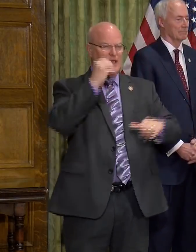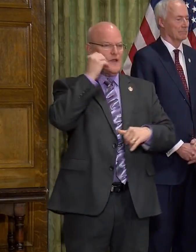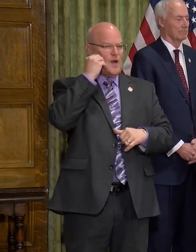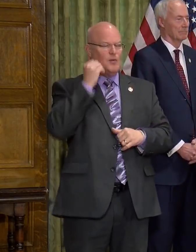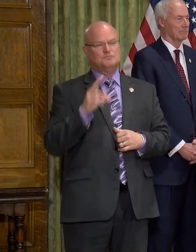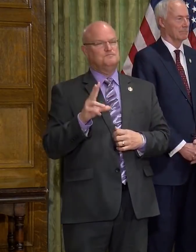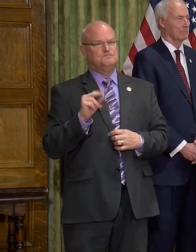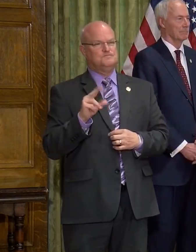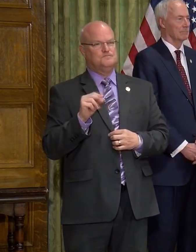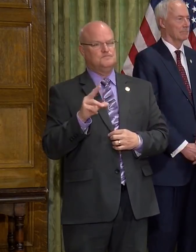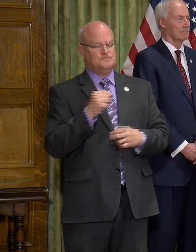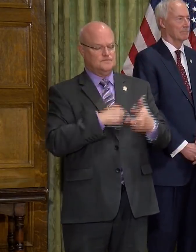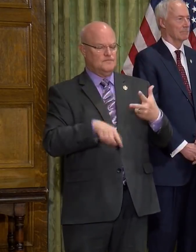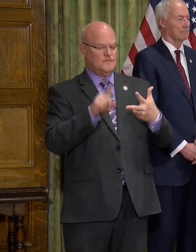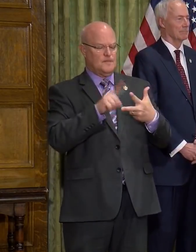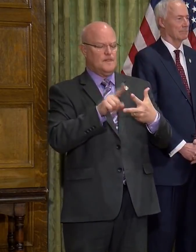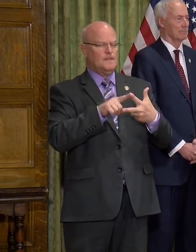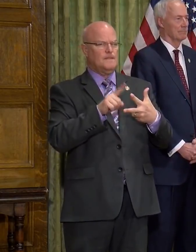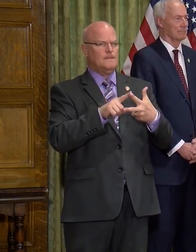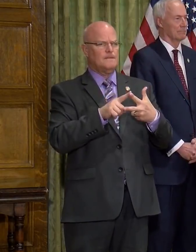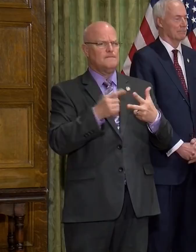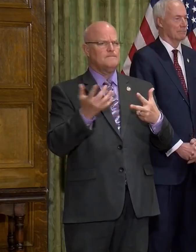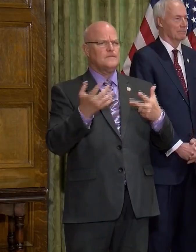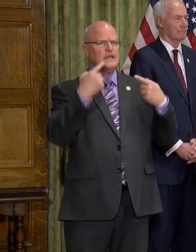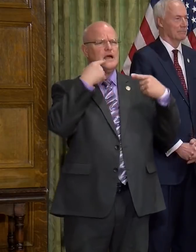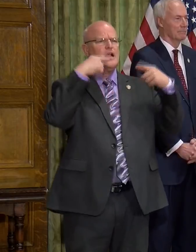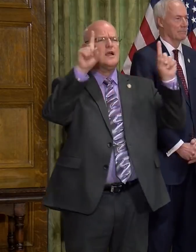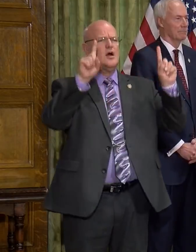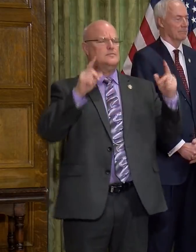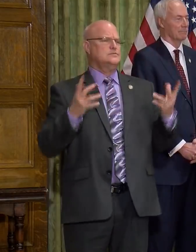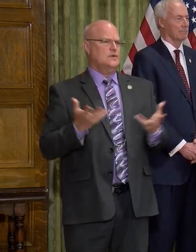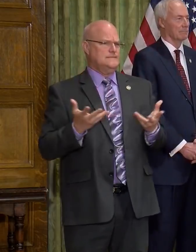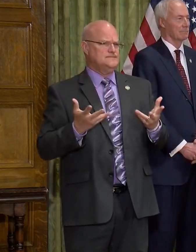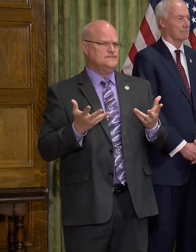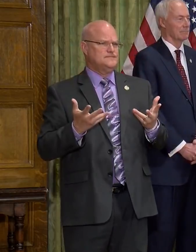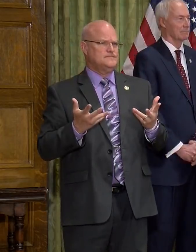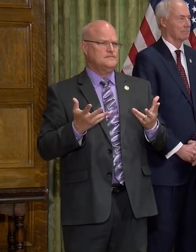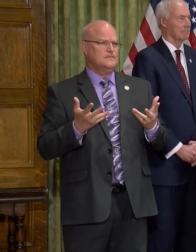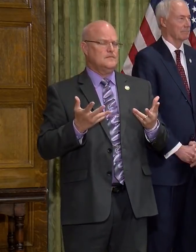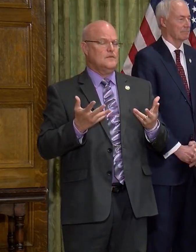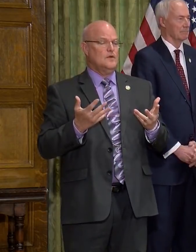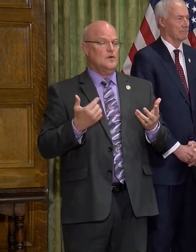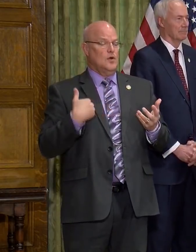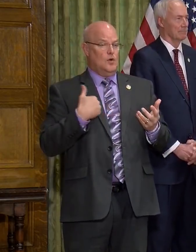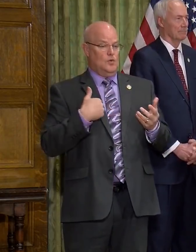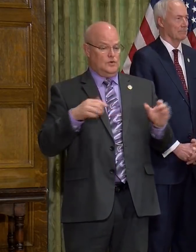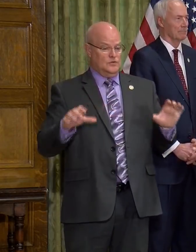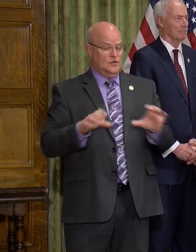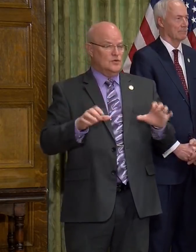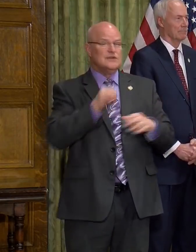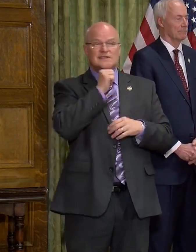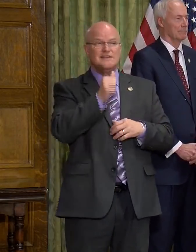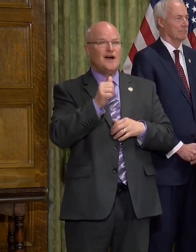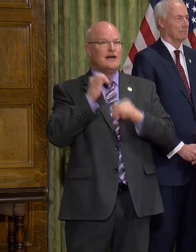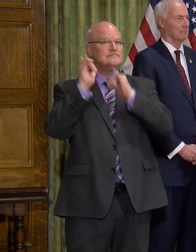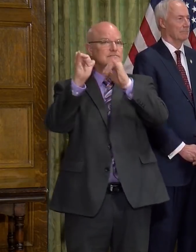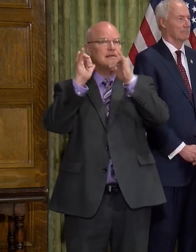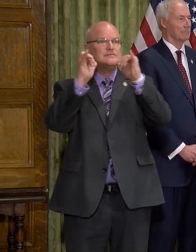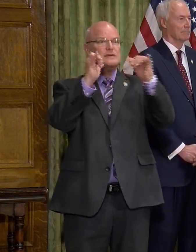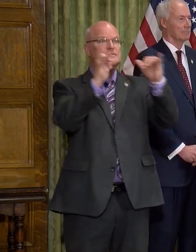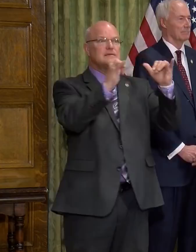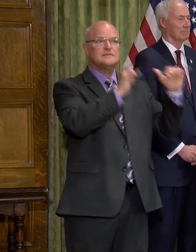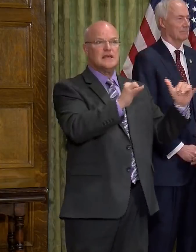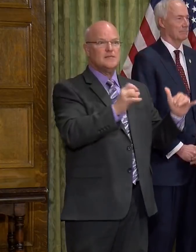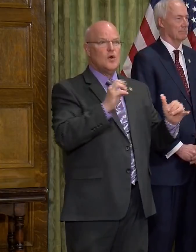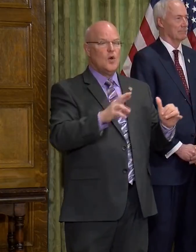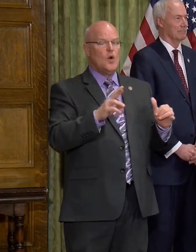The second is, what are you trying to accomplish? Well, I think what we're trying to accomplish here is not to be like every other state or to